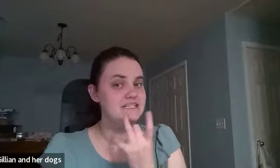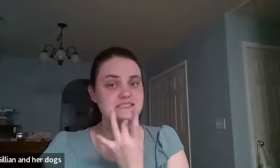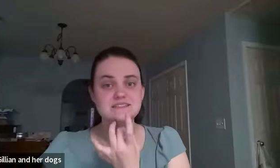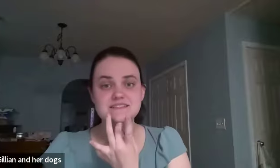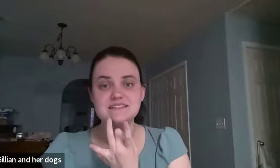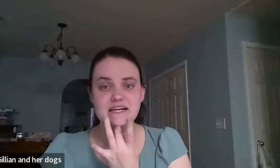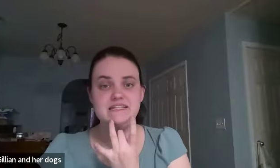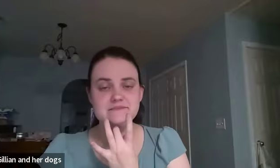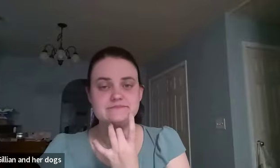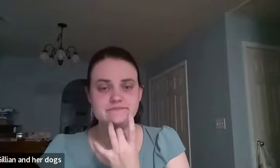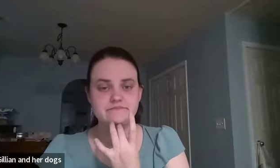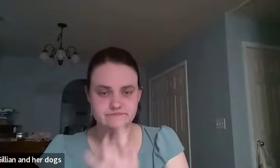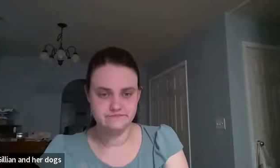Light, light.